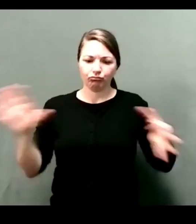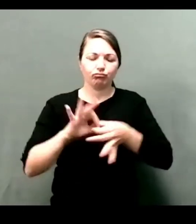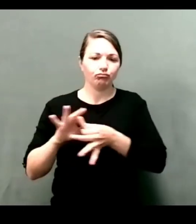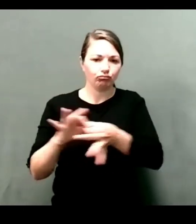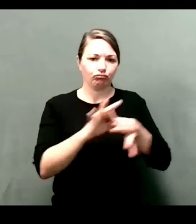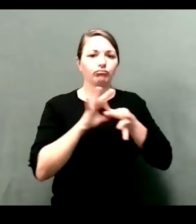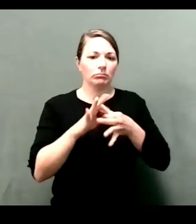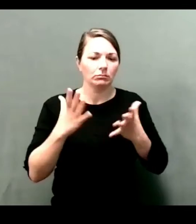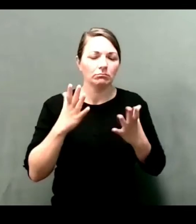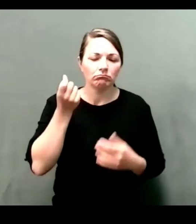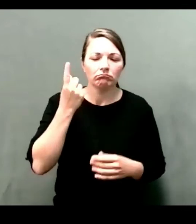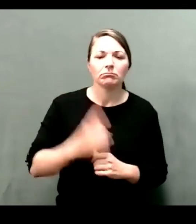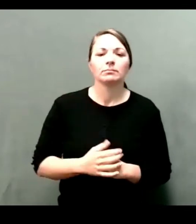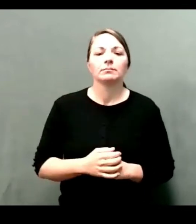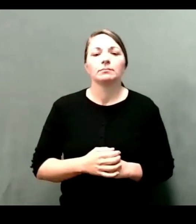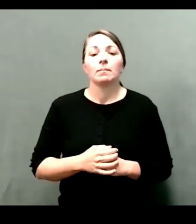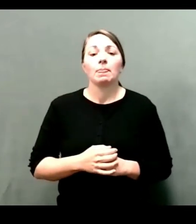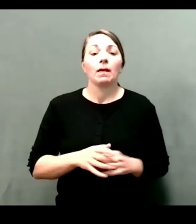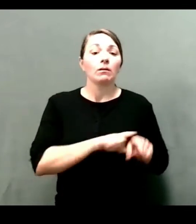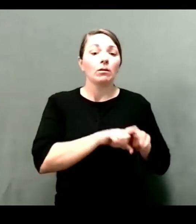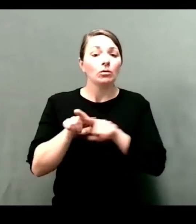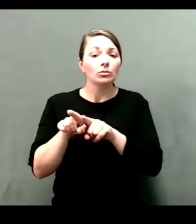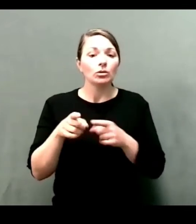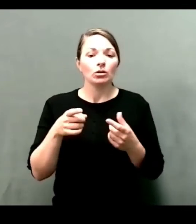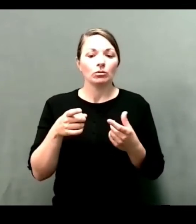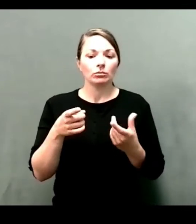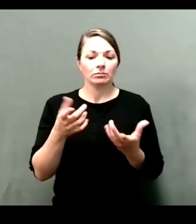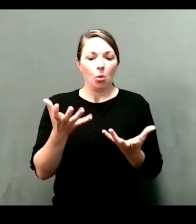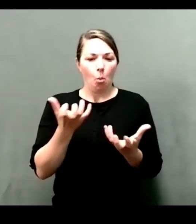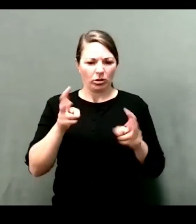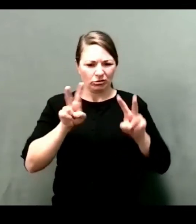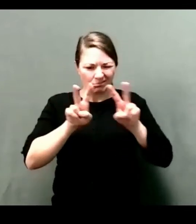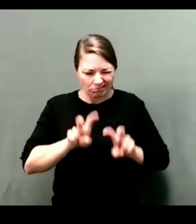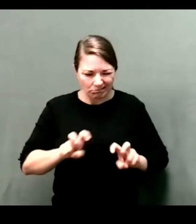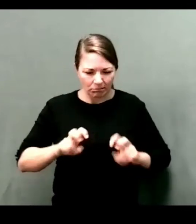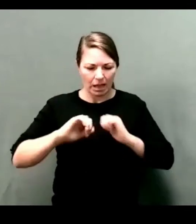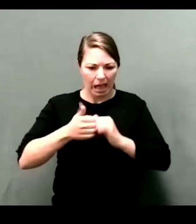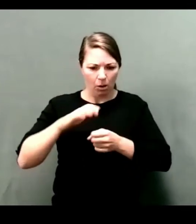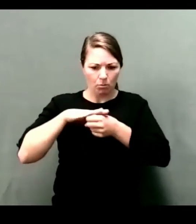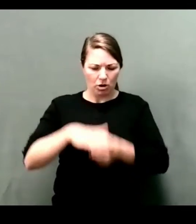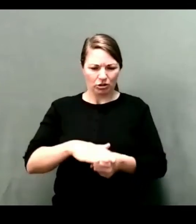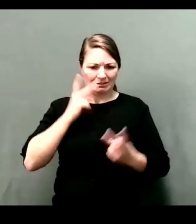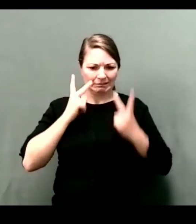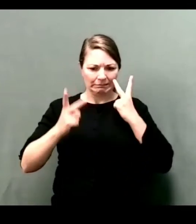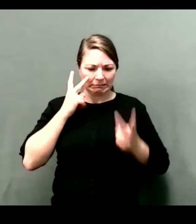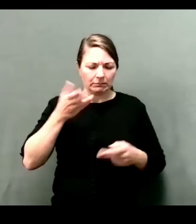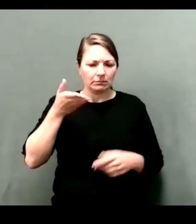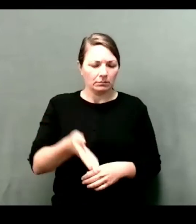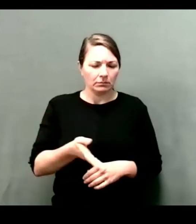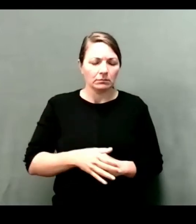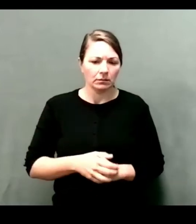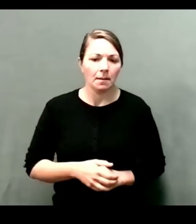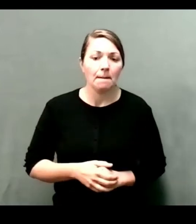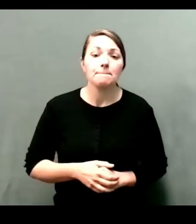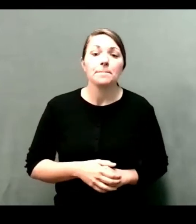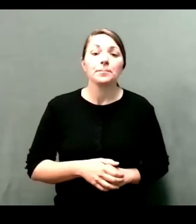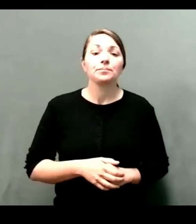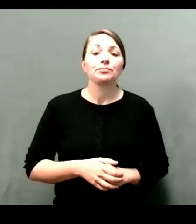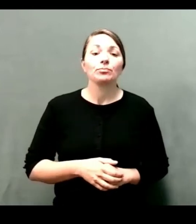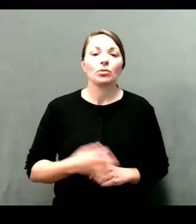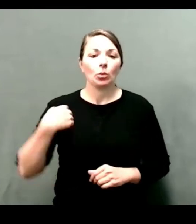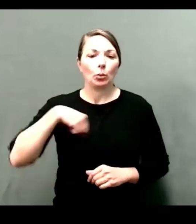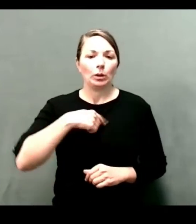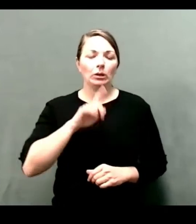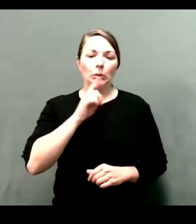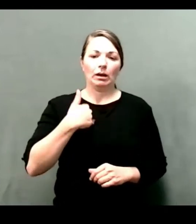next section that we're going to talk about is an examination of how oppression was present in the case example. And we'll talk about how we started looking at this through